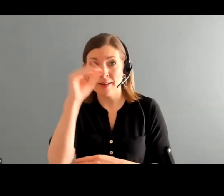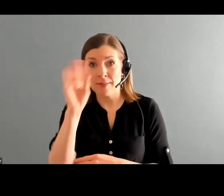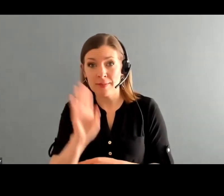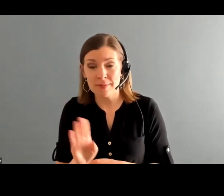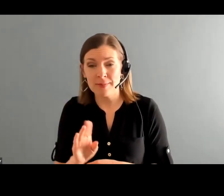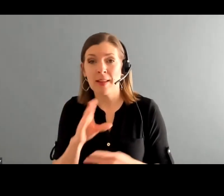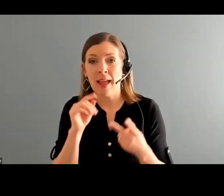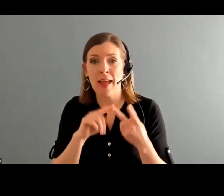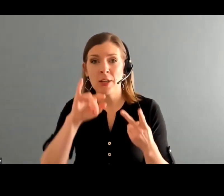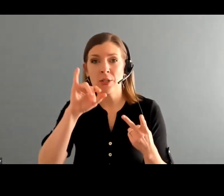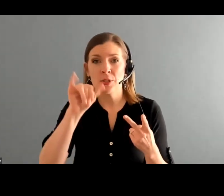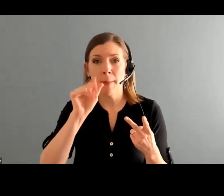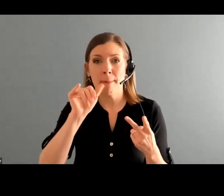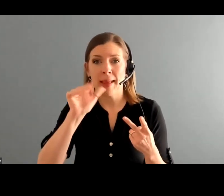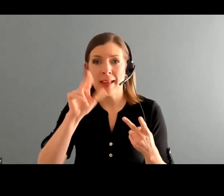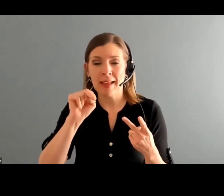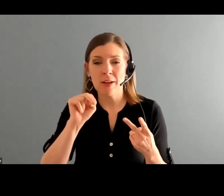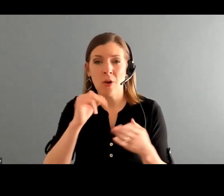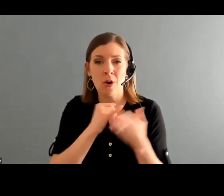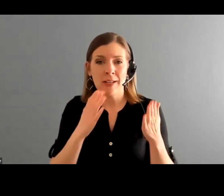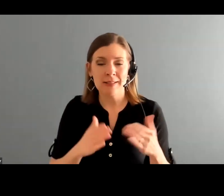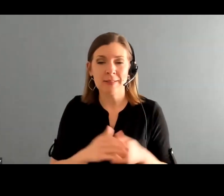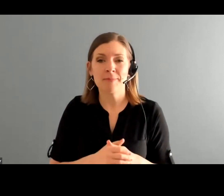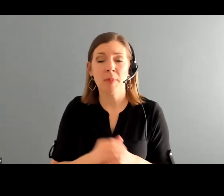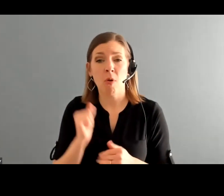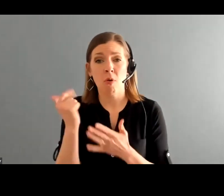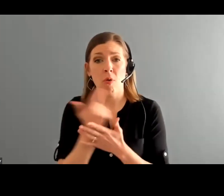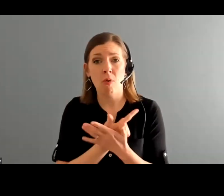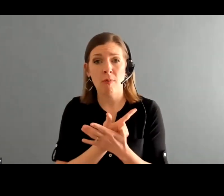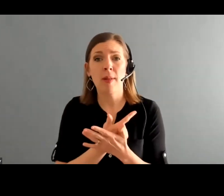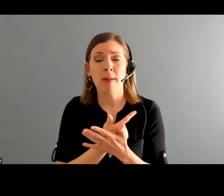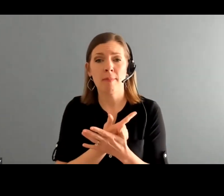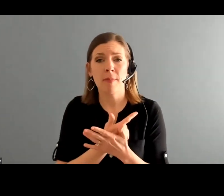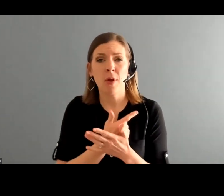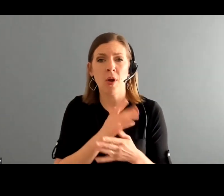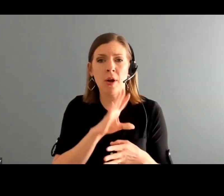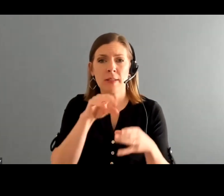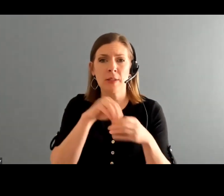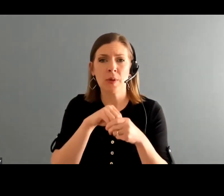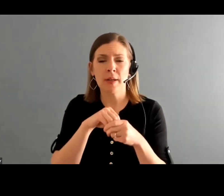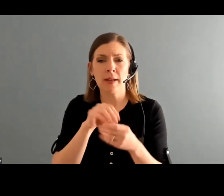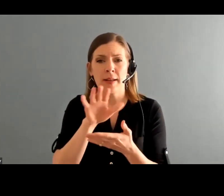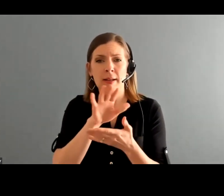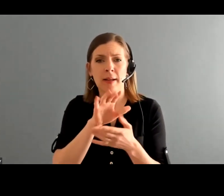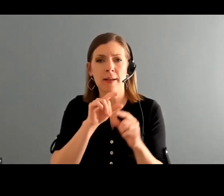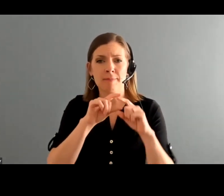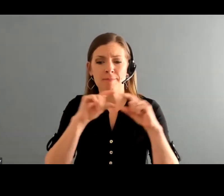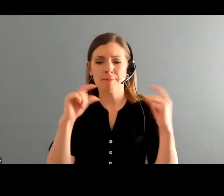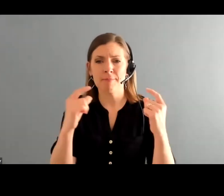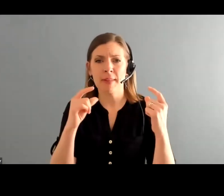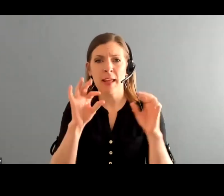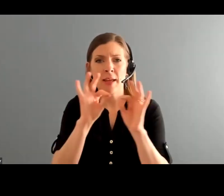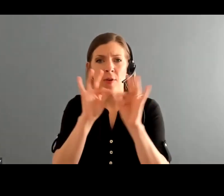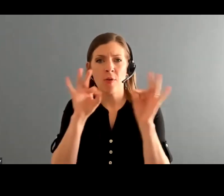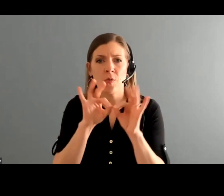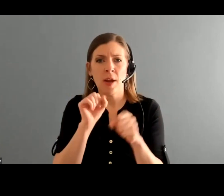artists who all of them are situated within a hemispheric framework